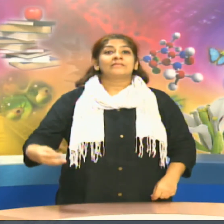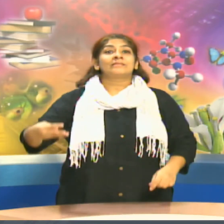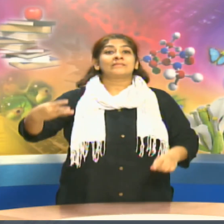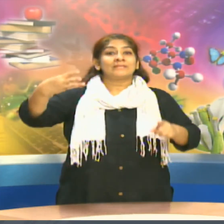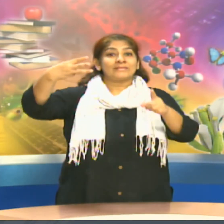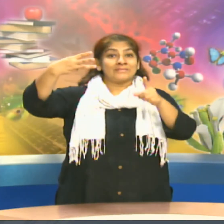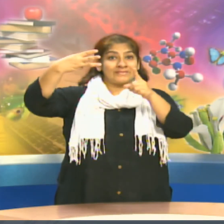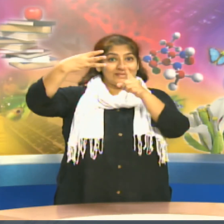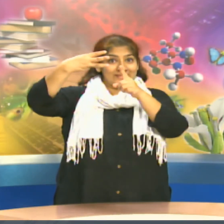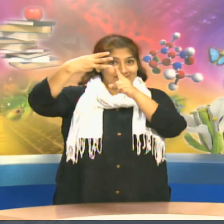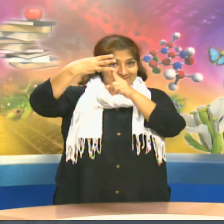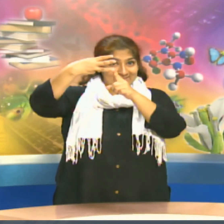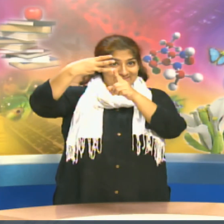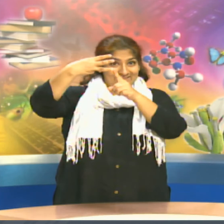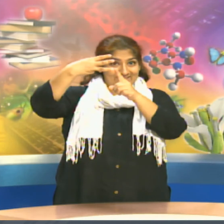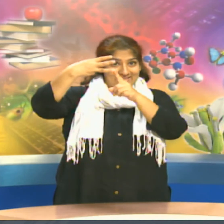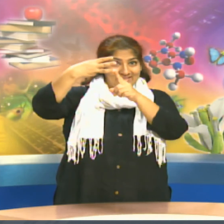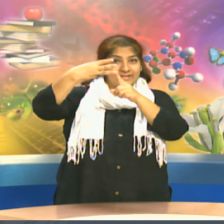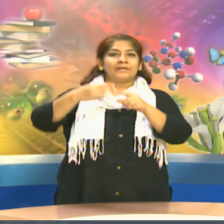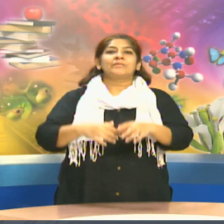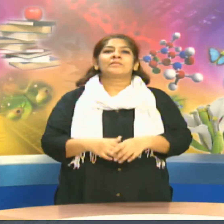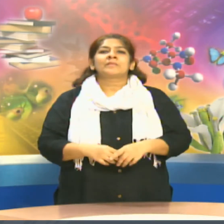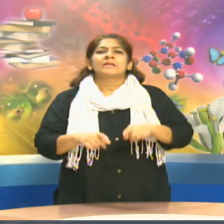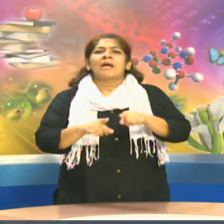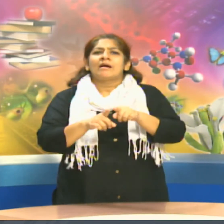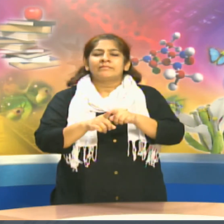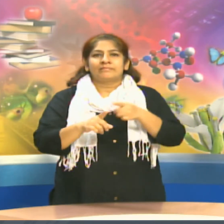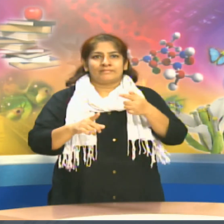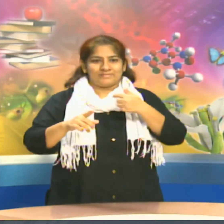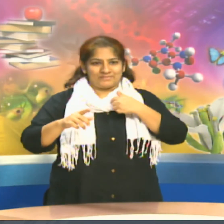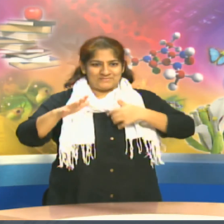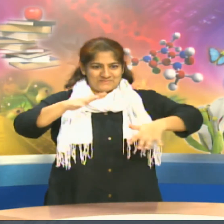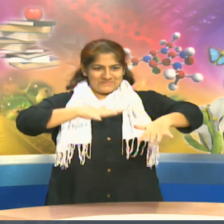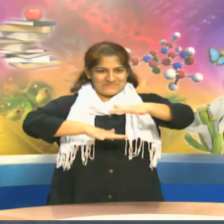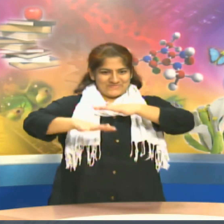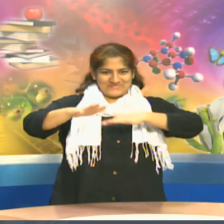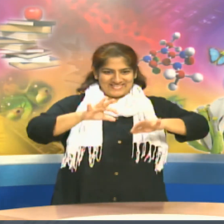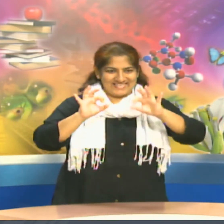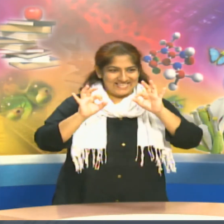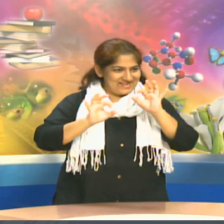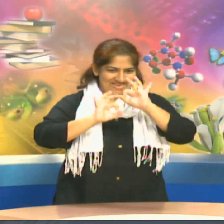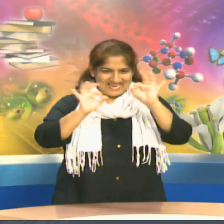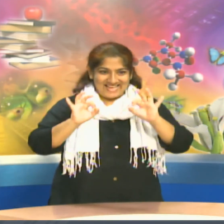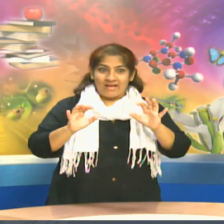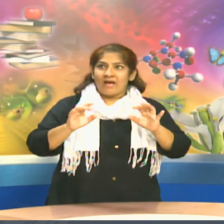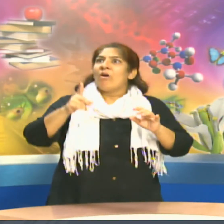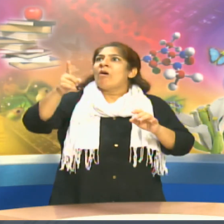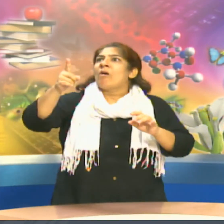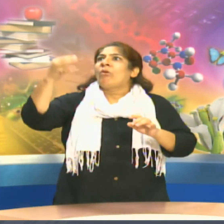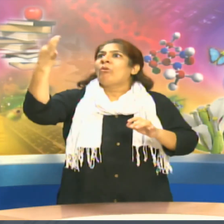departments, then it is a kind of challenge. The third point which we can understand